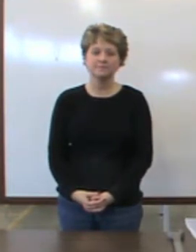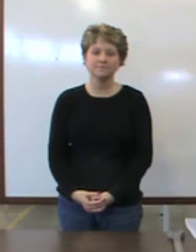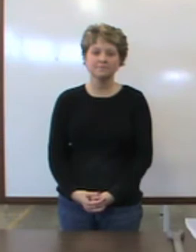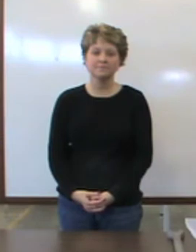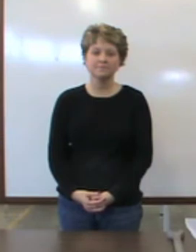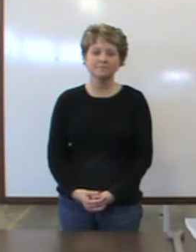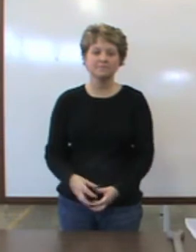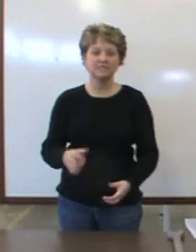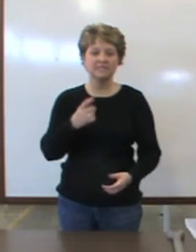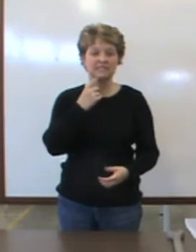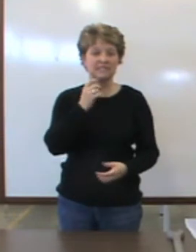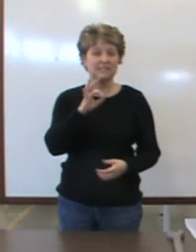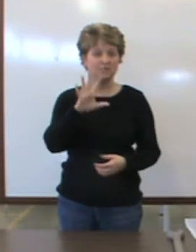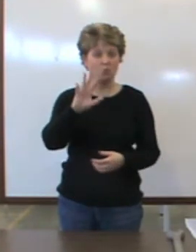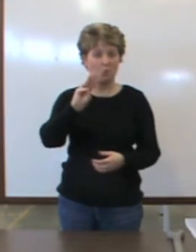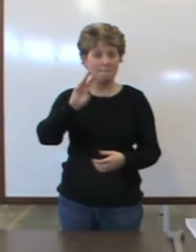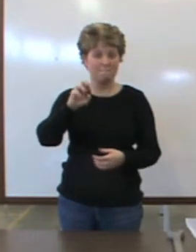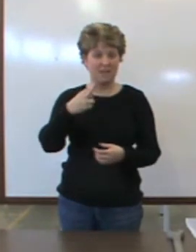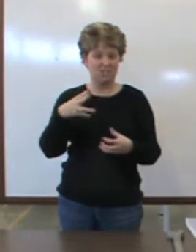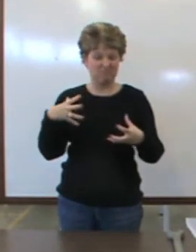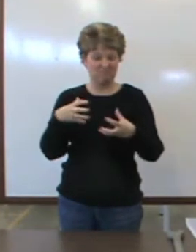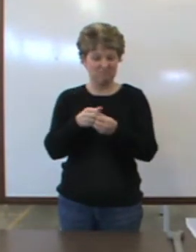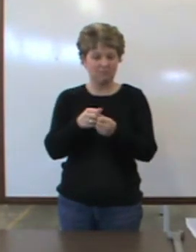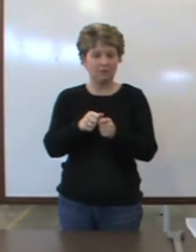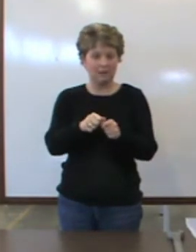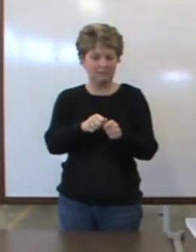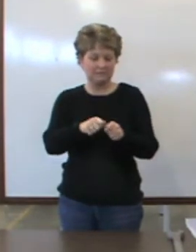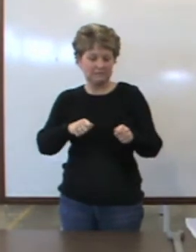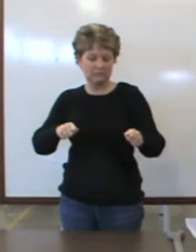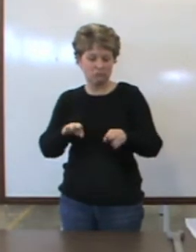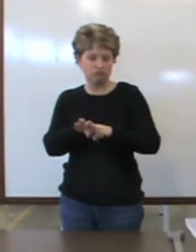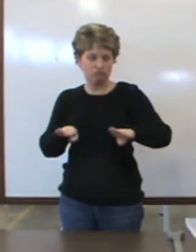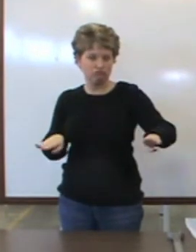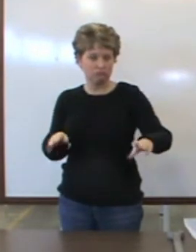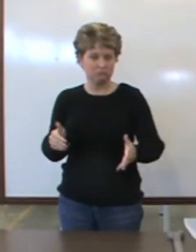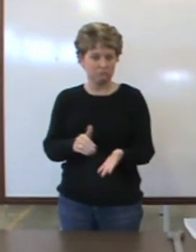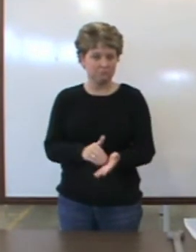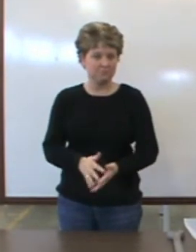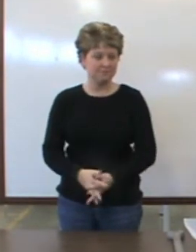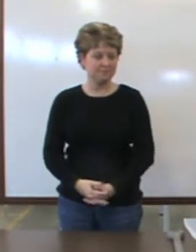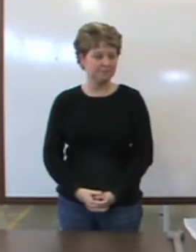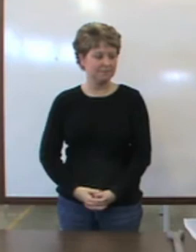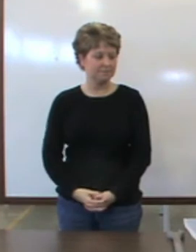And like I said, if your mesh bunches up on you, you can just pull on it like that and it straightens out.